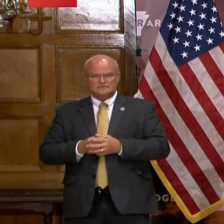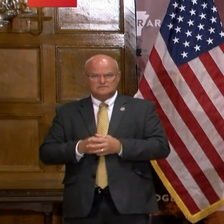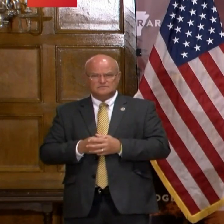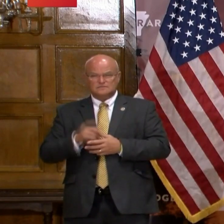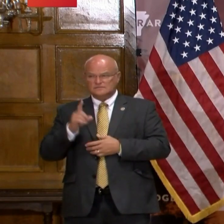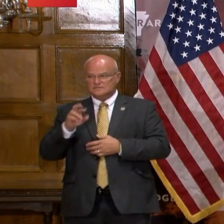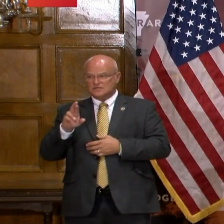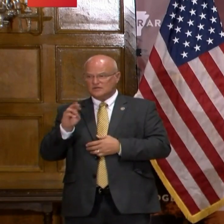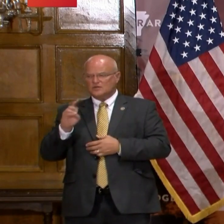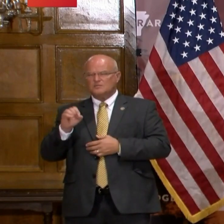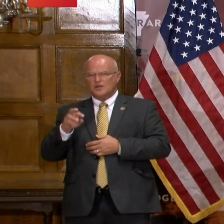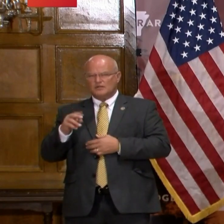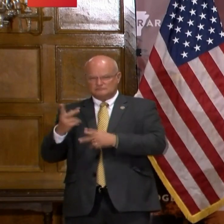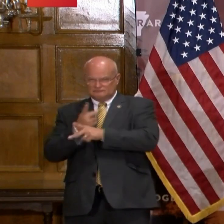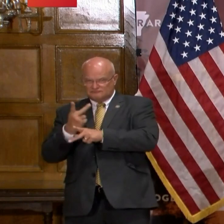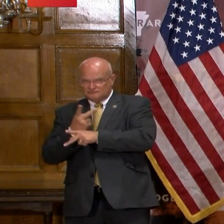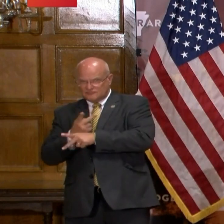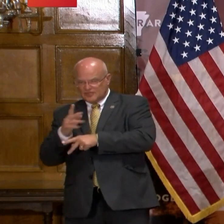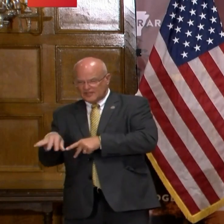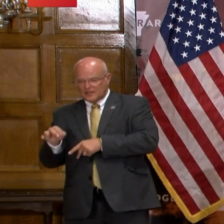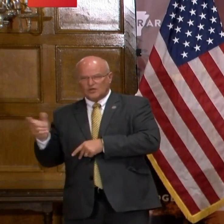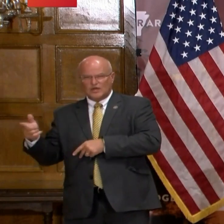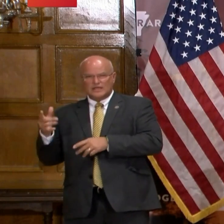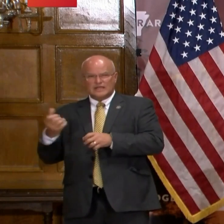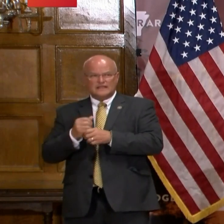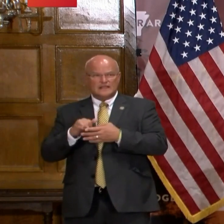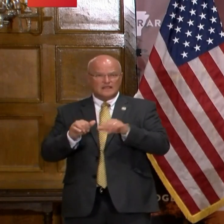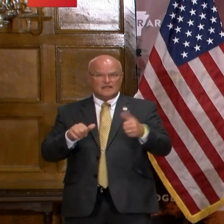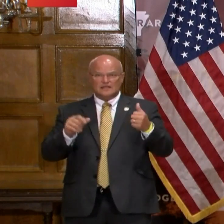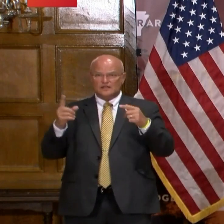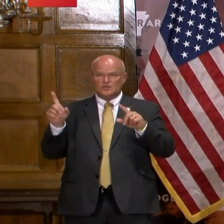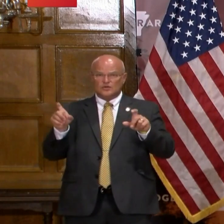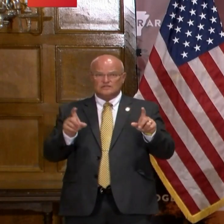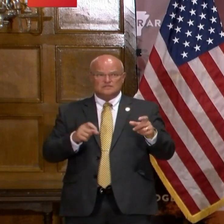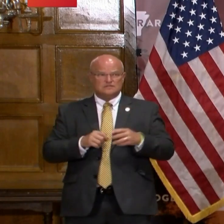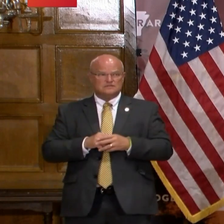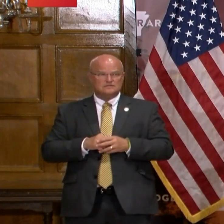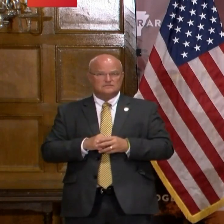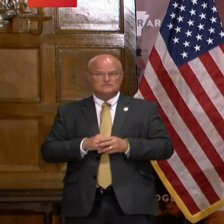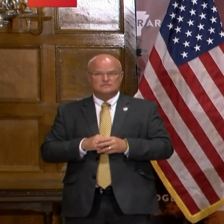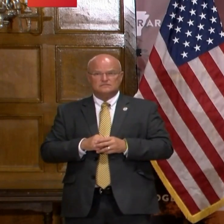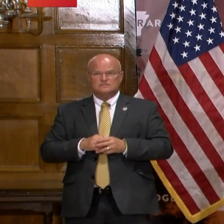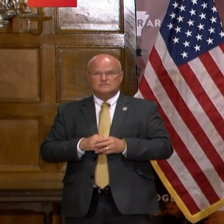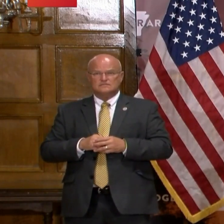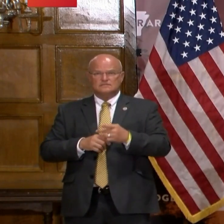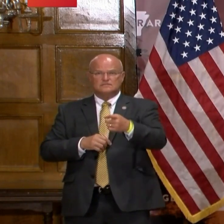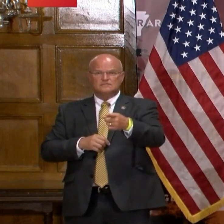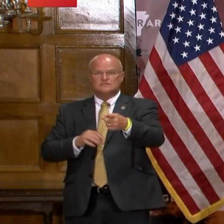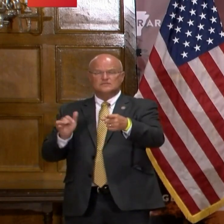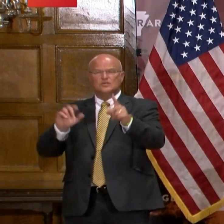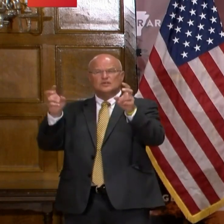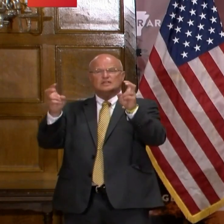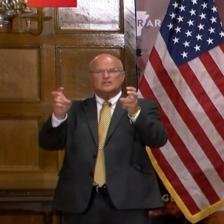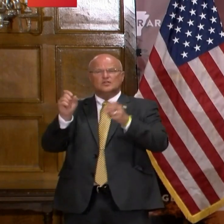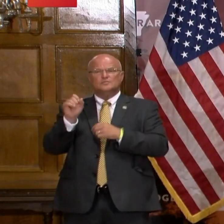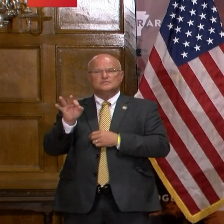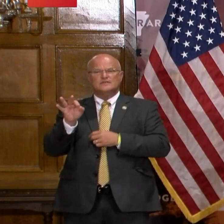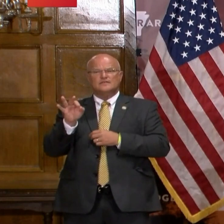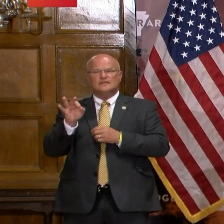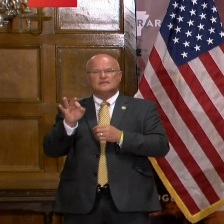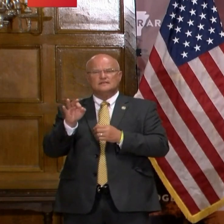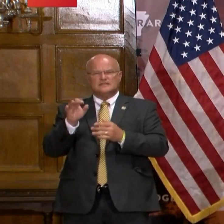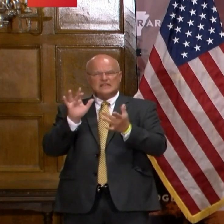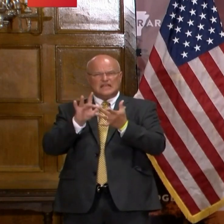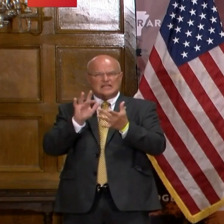Give Dr. Romero a chance to get that. While he's getting that, is there another question? Well, I guess too, in terms of